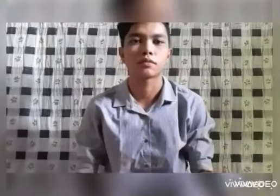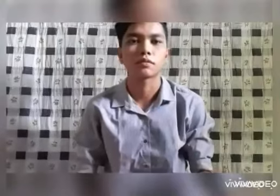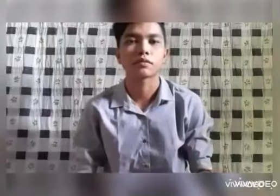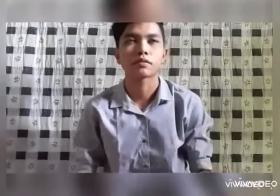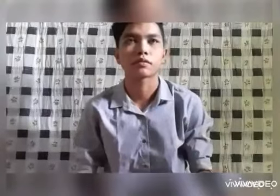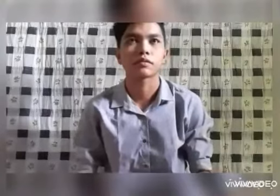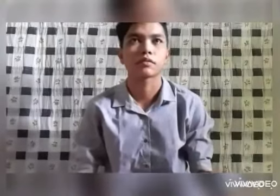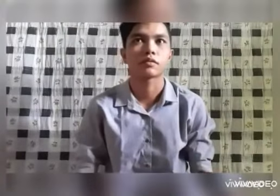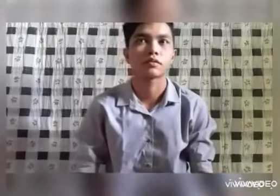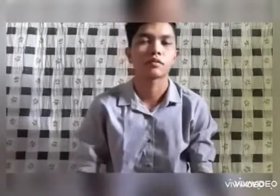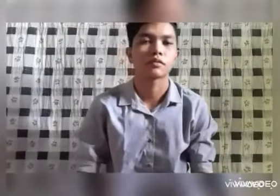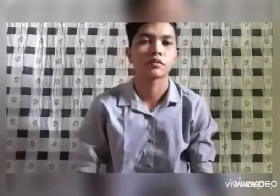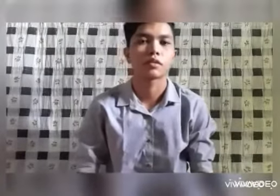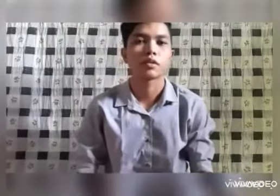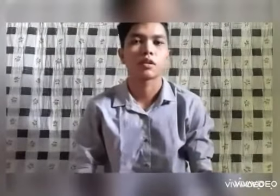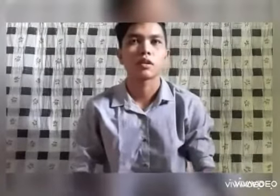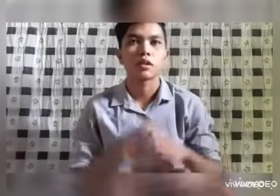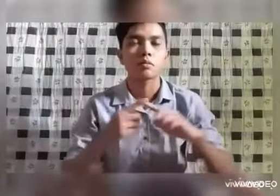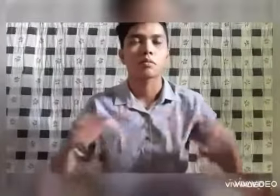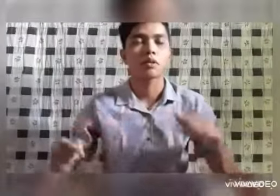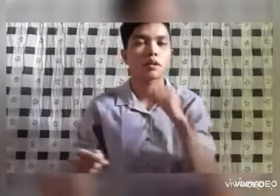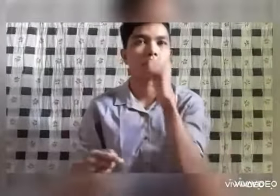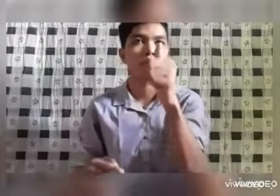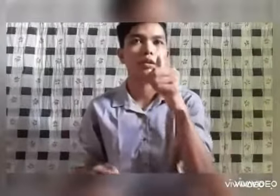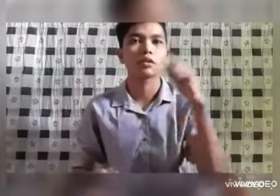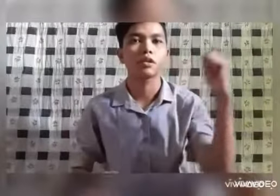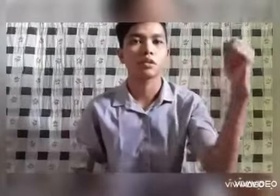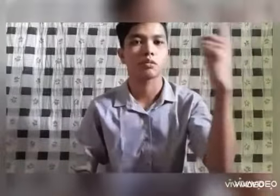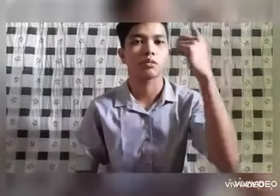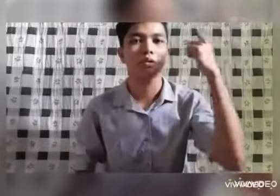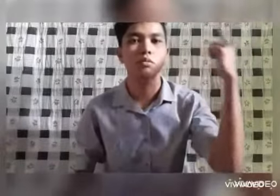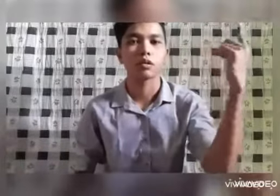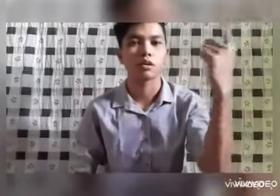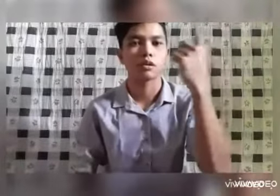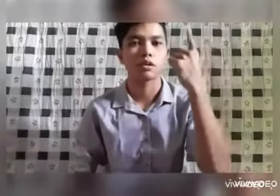But I'm not the only one